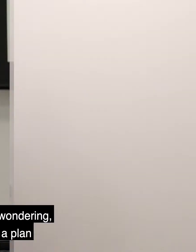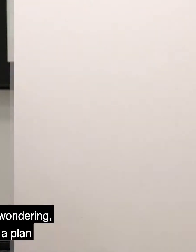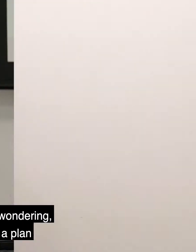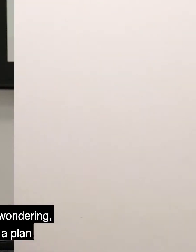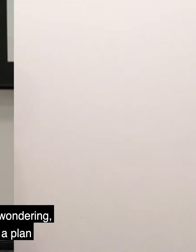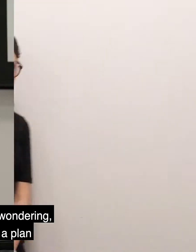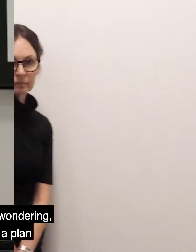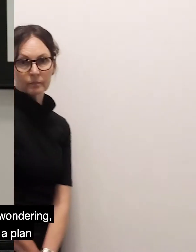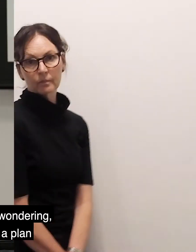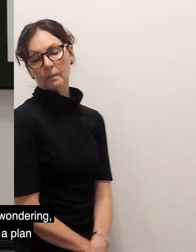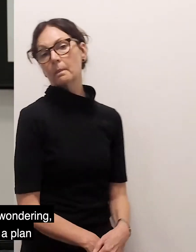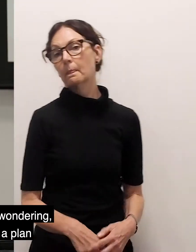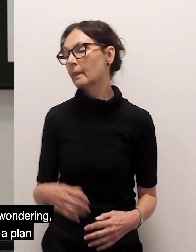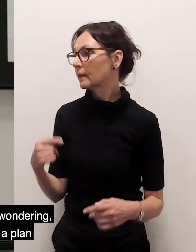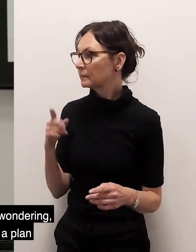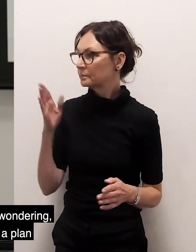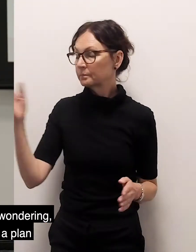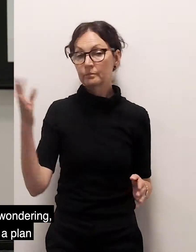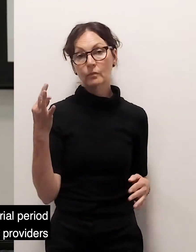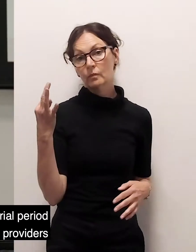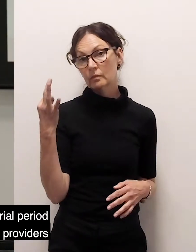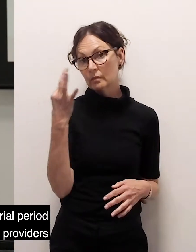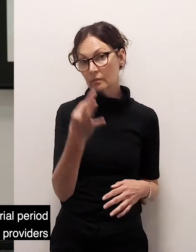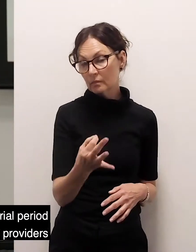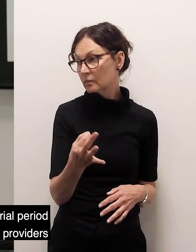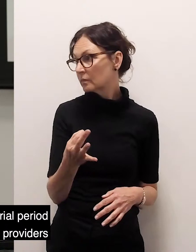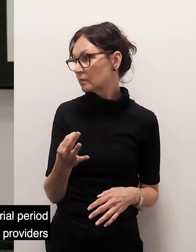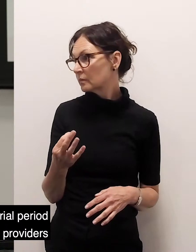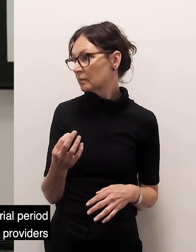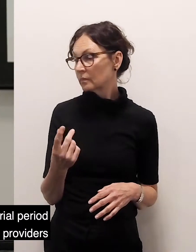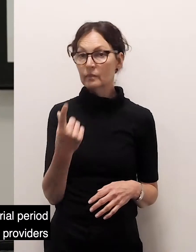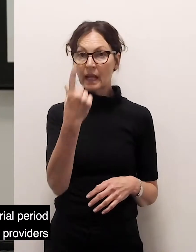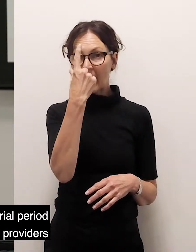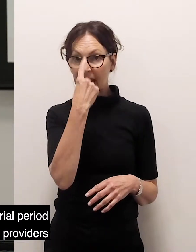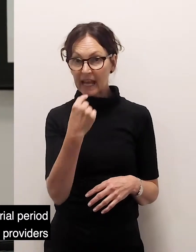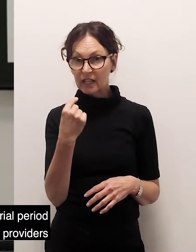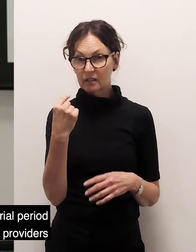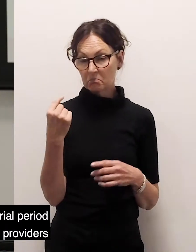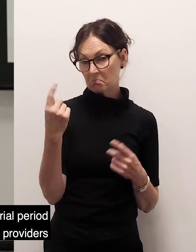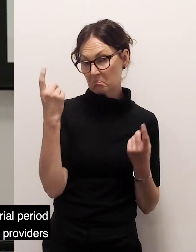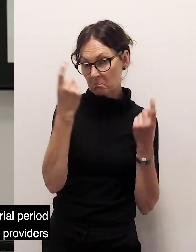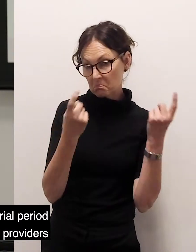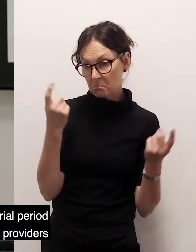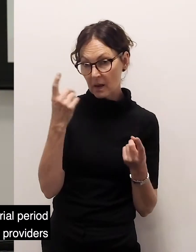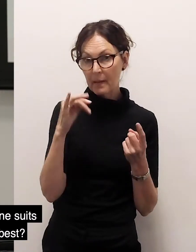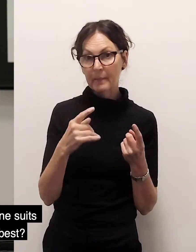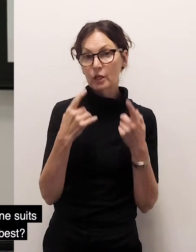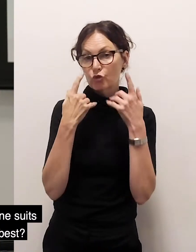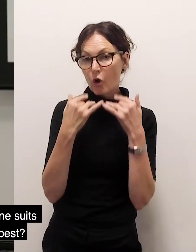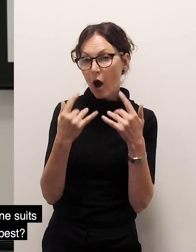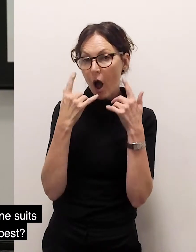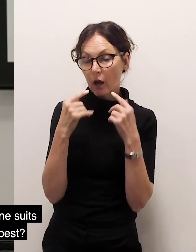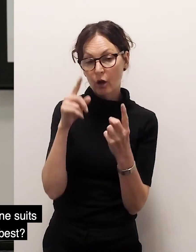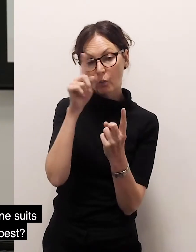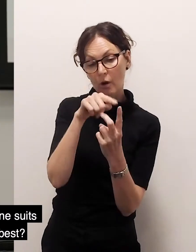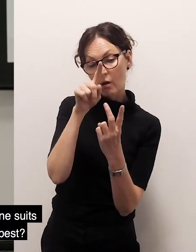Yes. I'm just wondering, can it be a part of the plan to have, for example, say 3 trial periods with 3 different providers to see